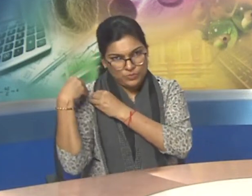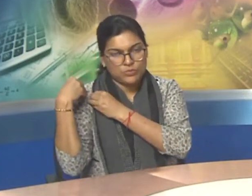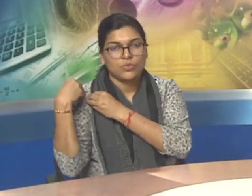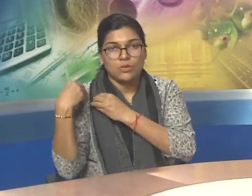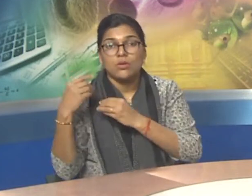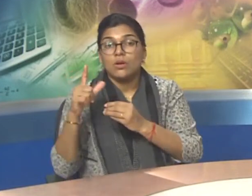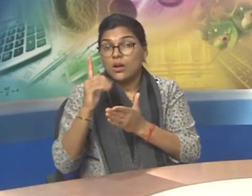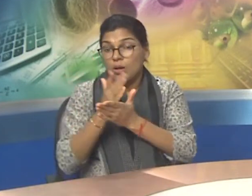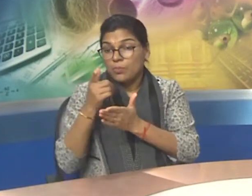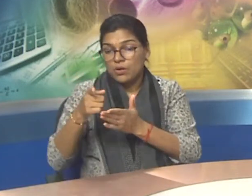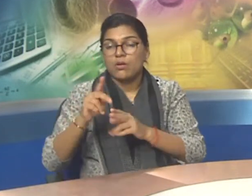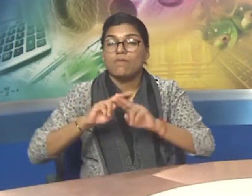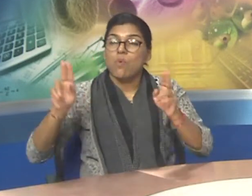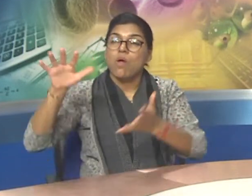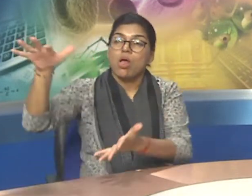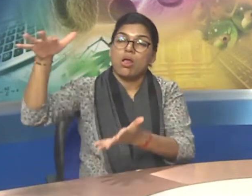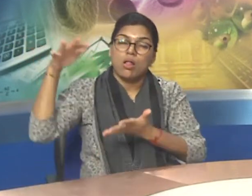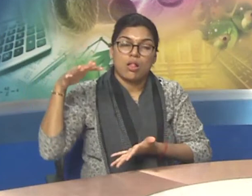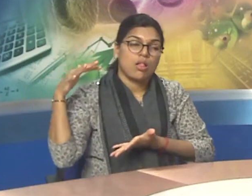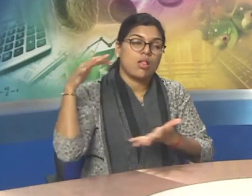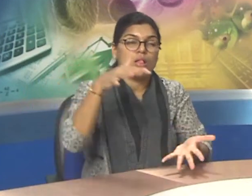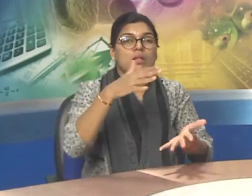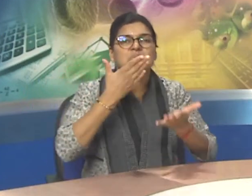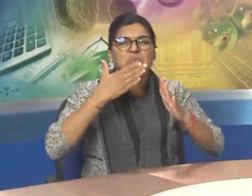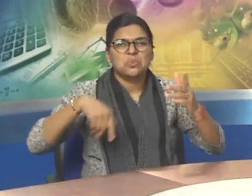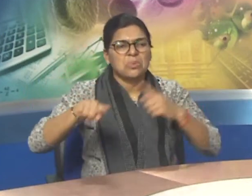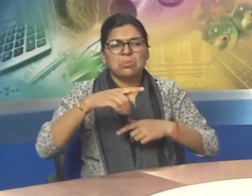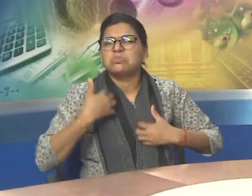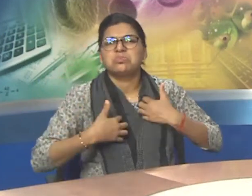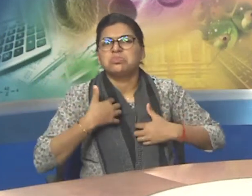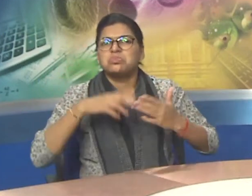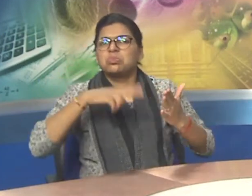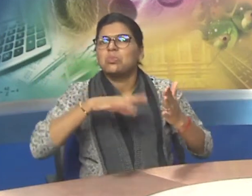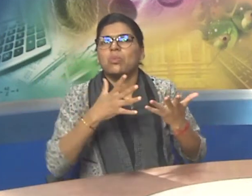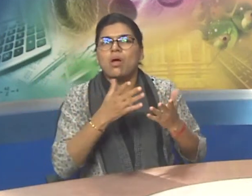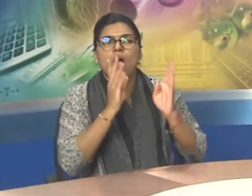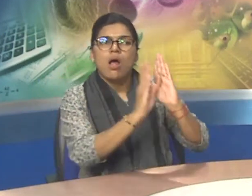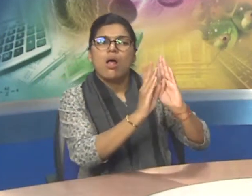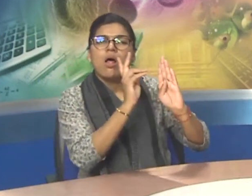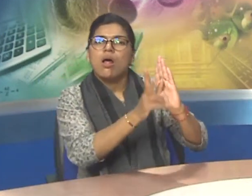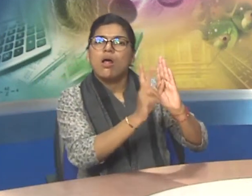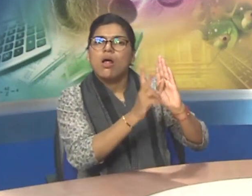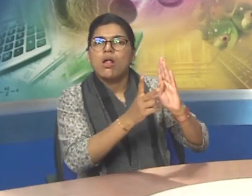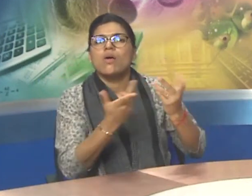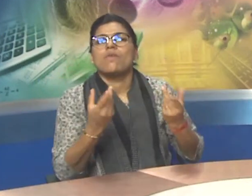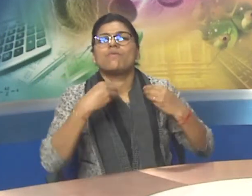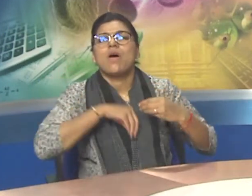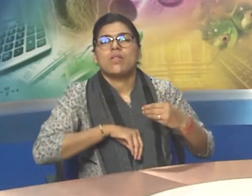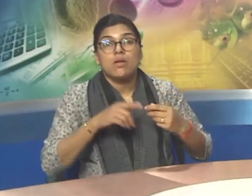is done by the library staff, because it is not like that they bring any kind of